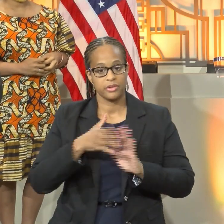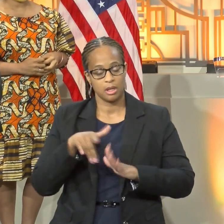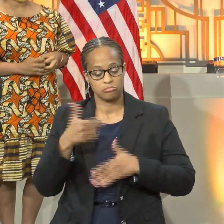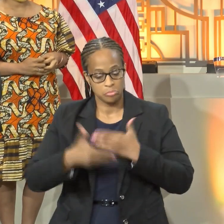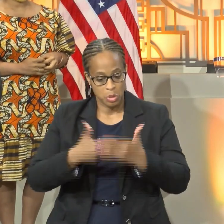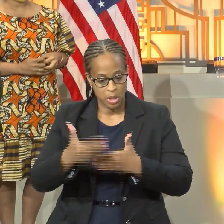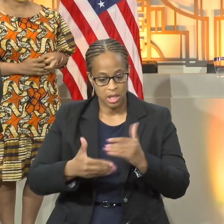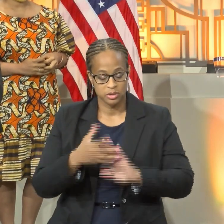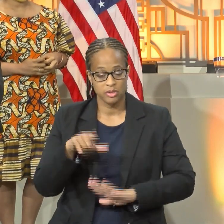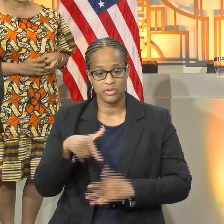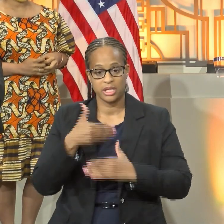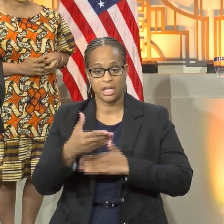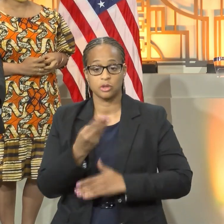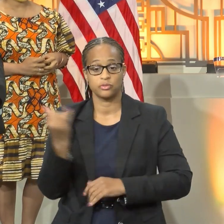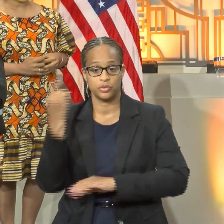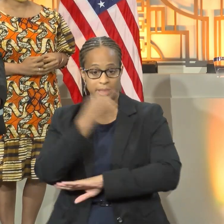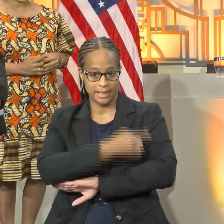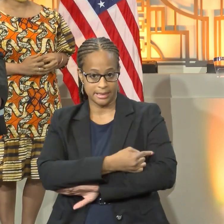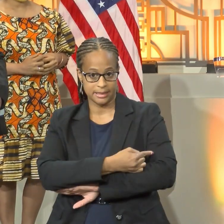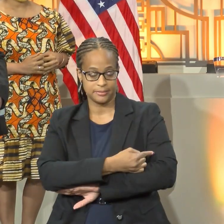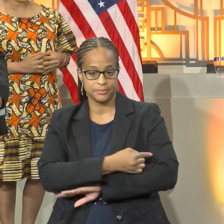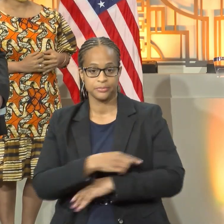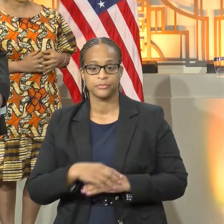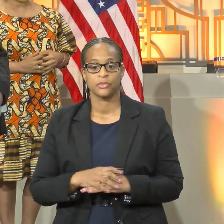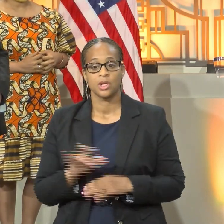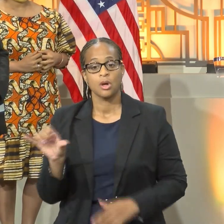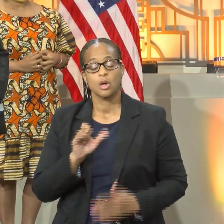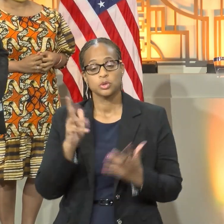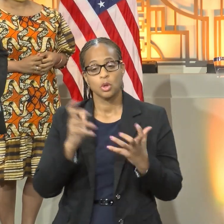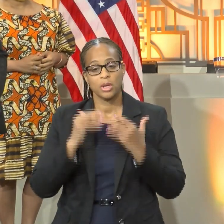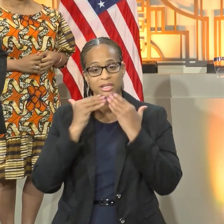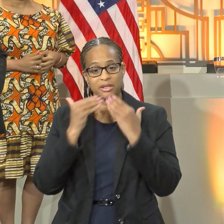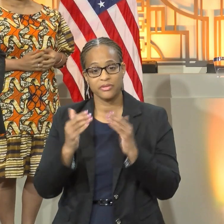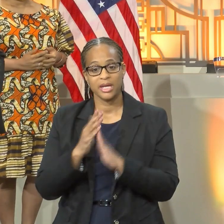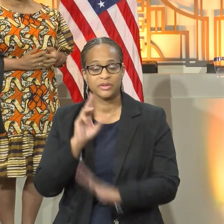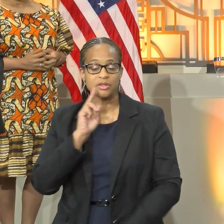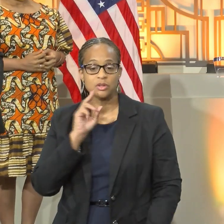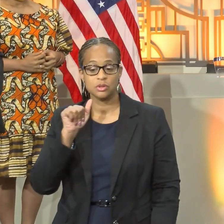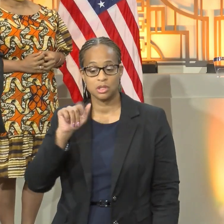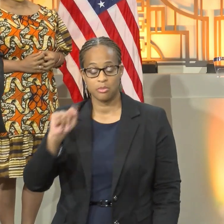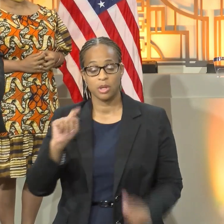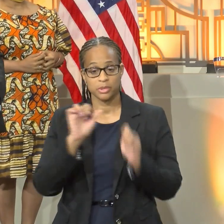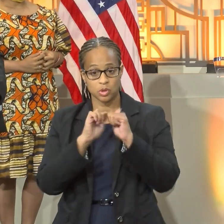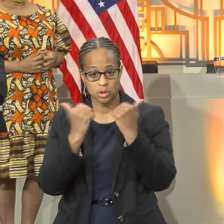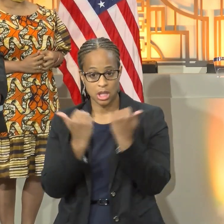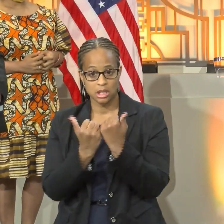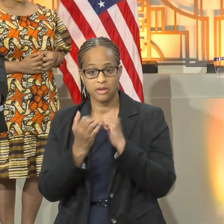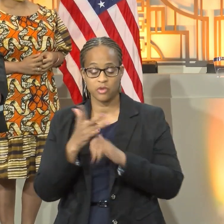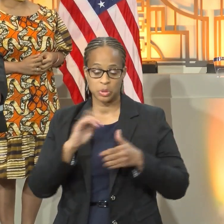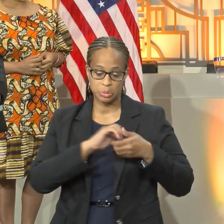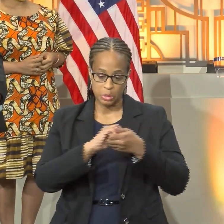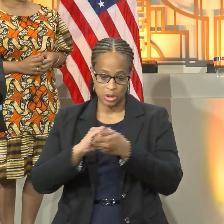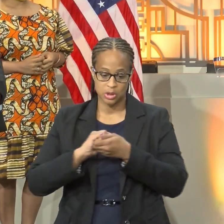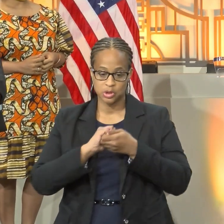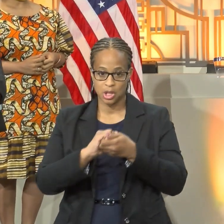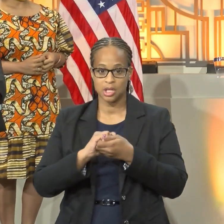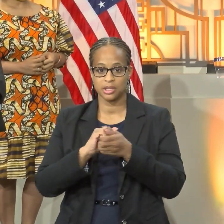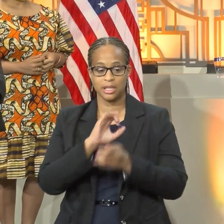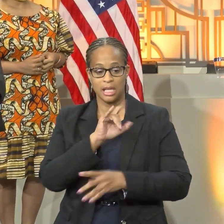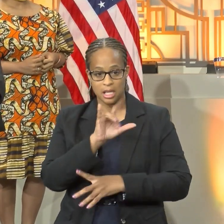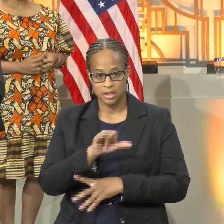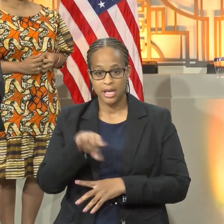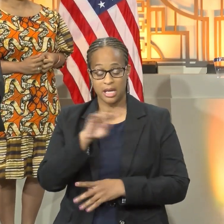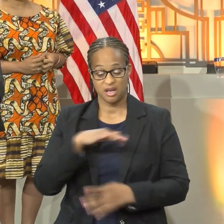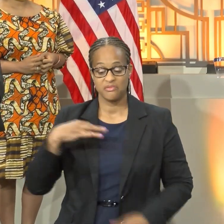process over the next few days. I also want to thank the Houston Apartment Association for its partnership claim and